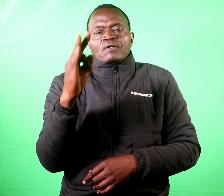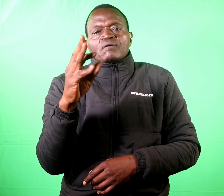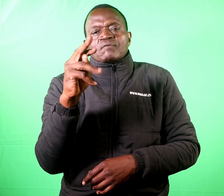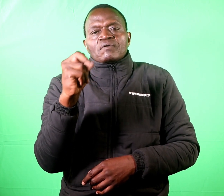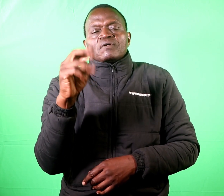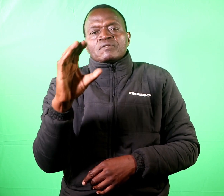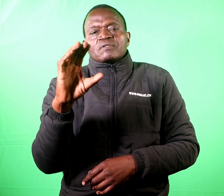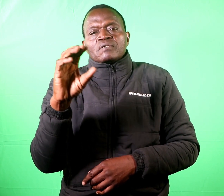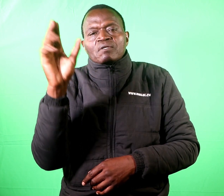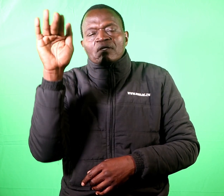Facebook